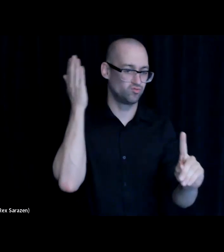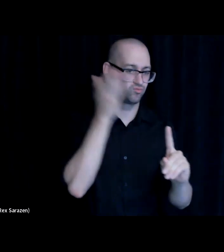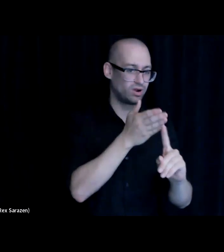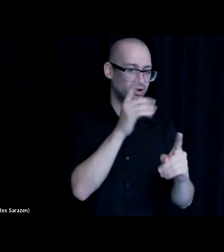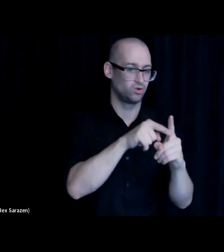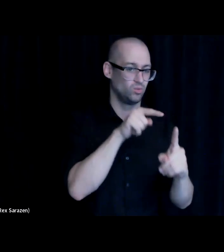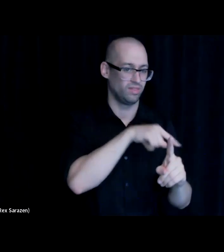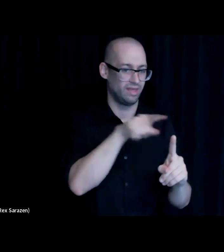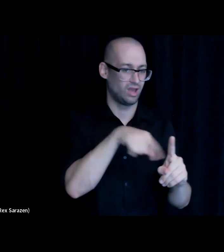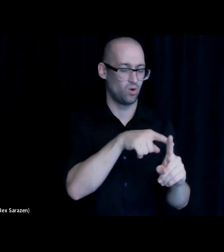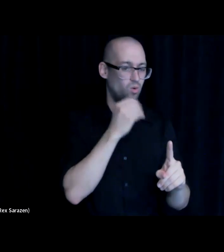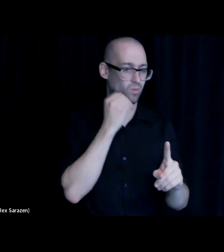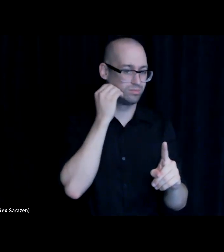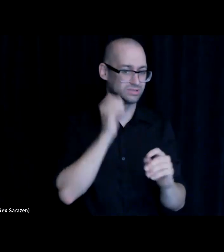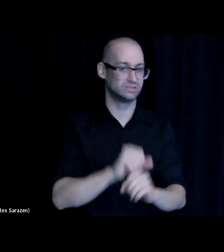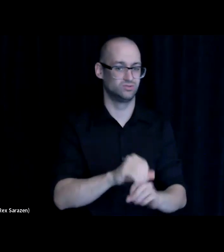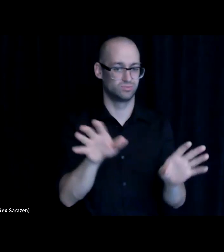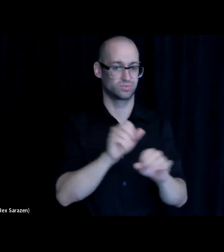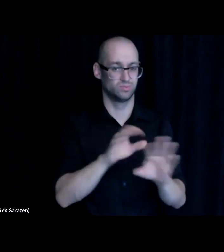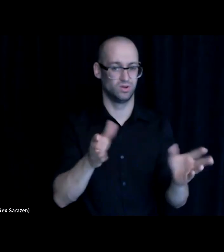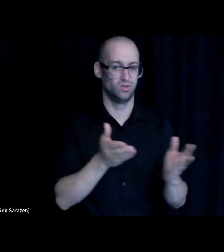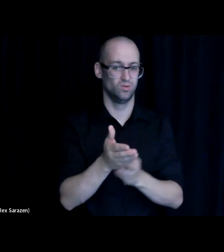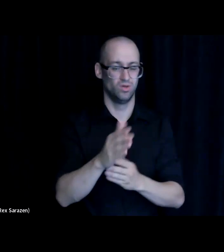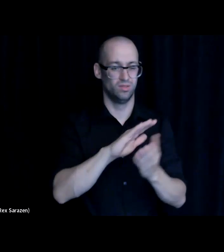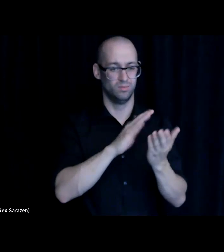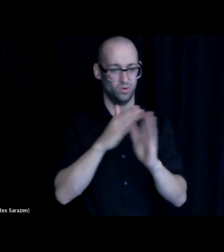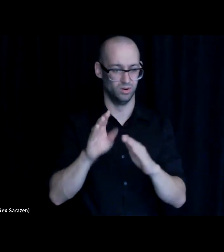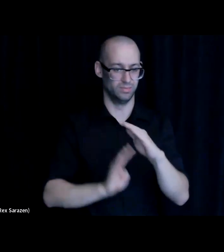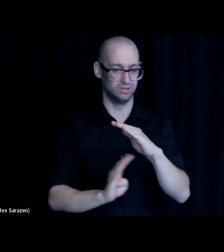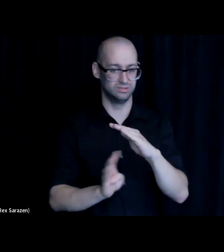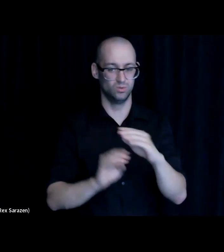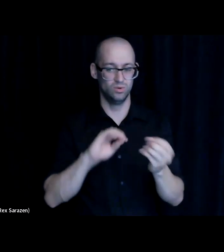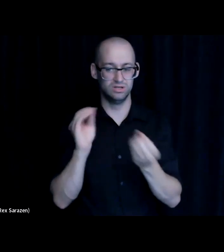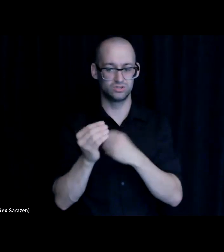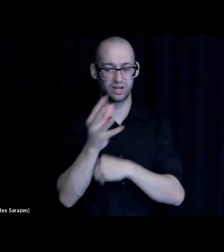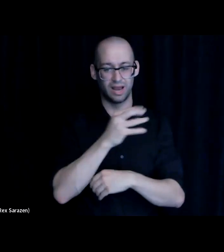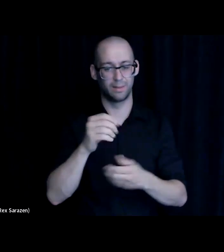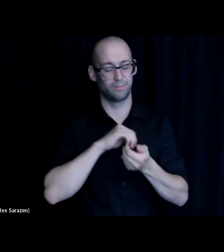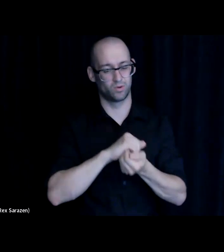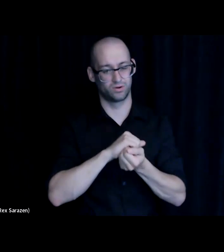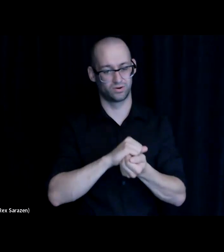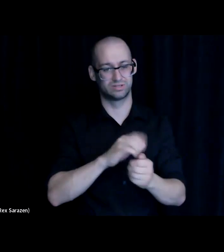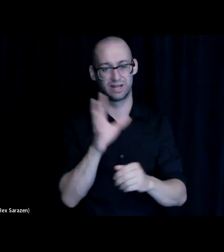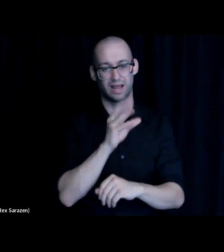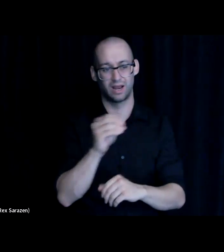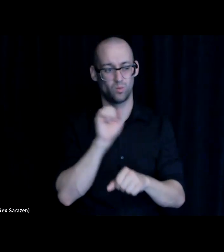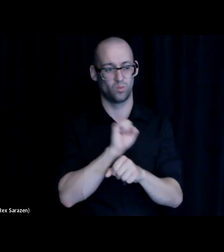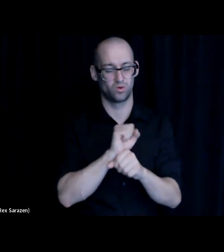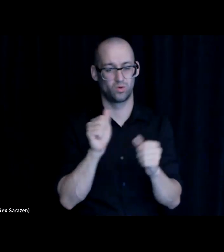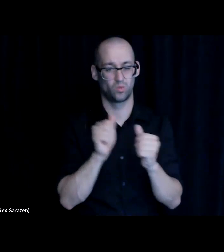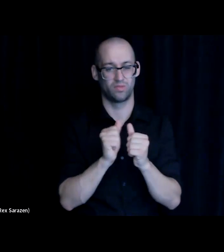also distributed those through some of our community-based organizations and other partners. And we worked with some of